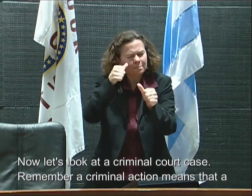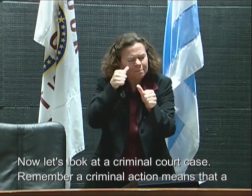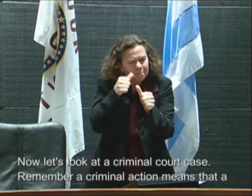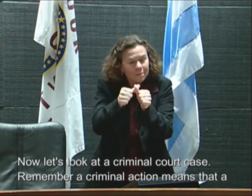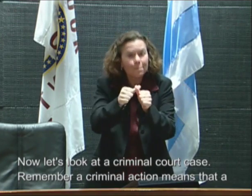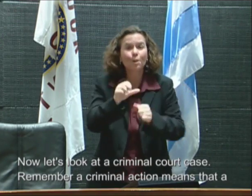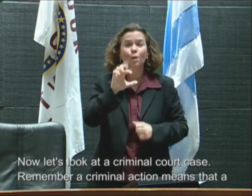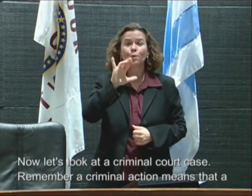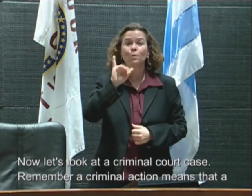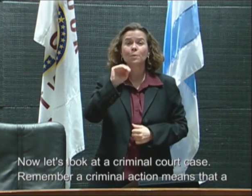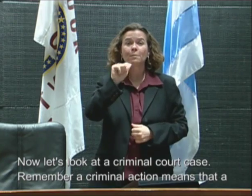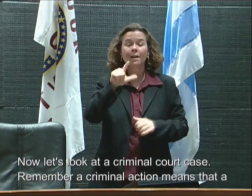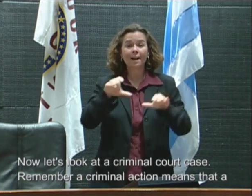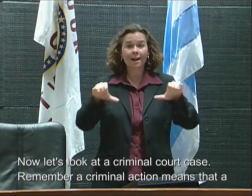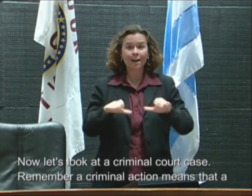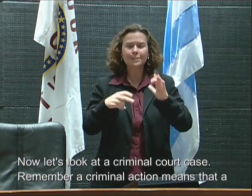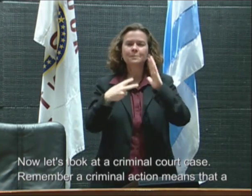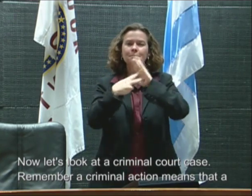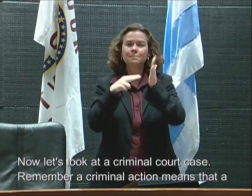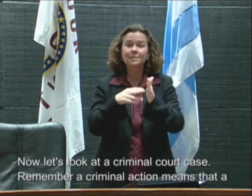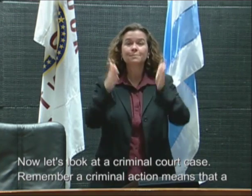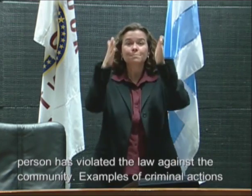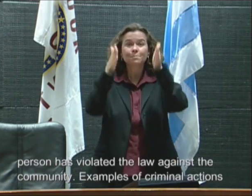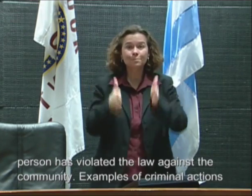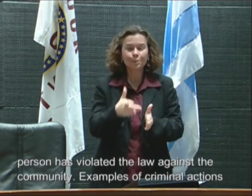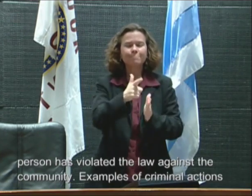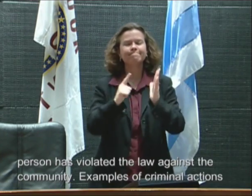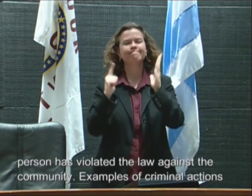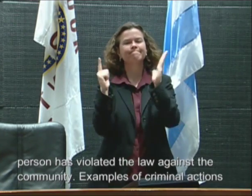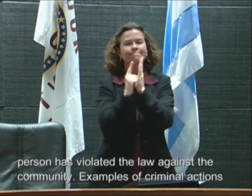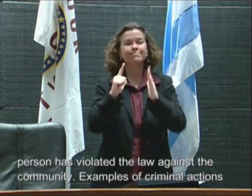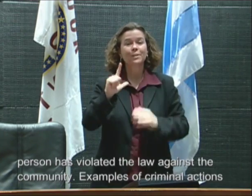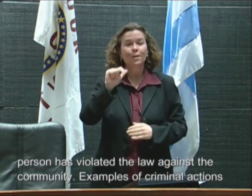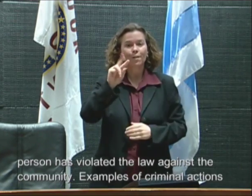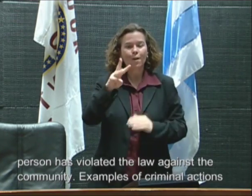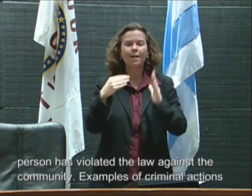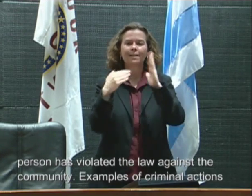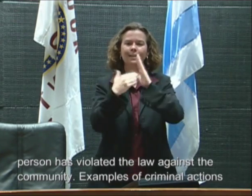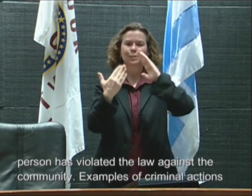Remember, a criminal action means that a person has violated the law against the community.